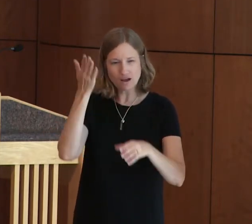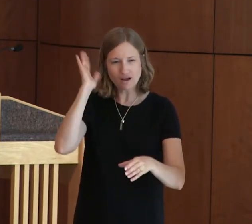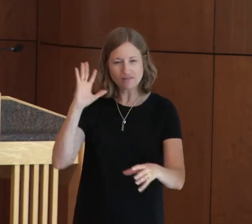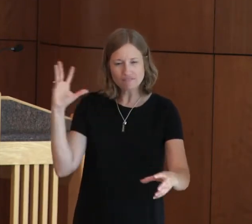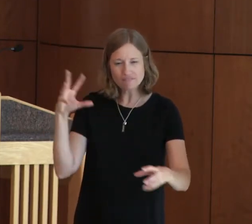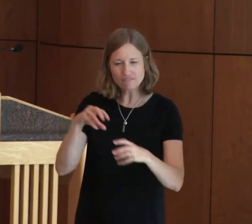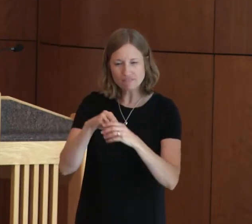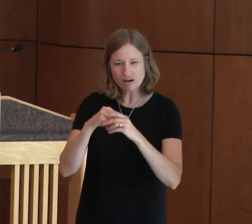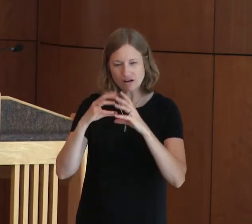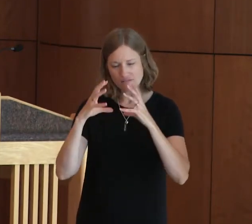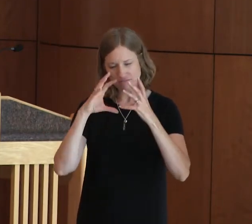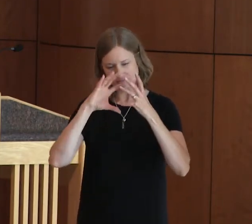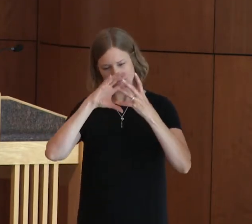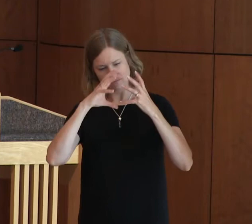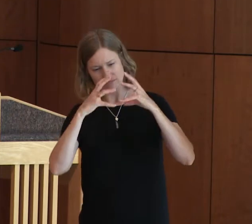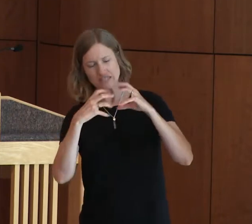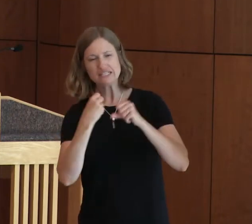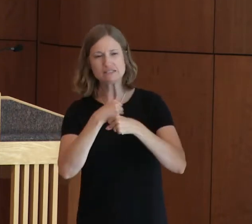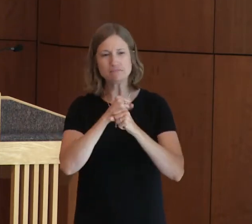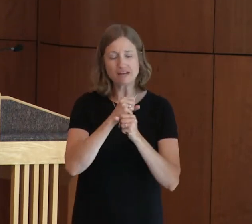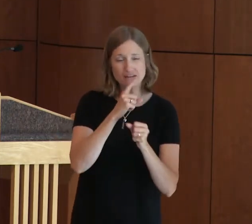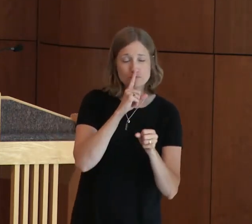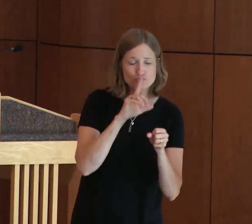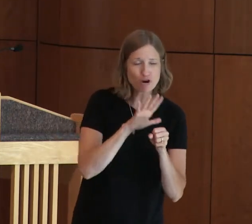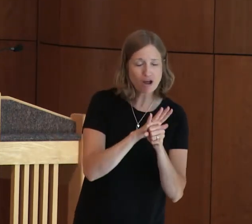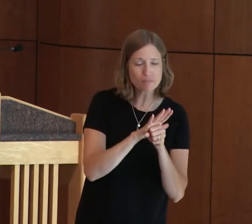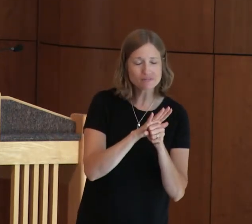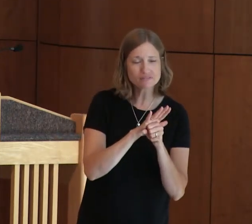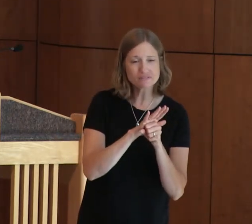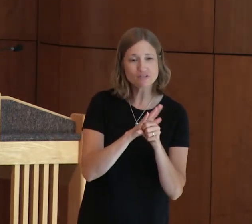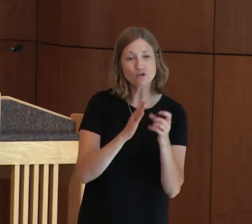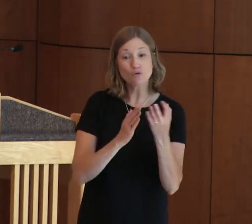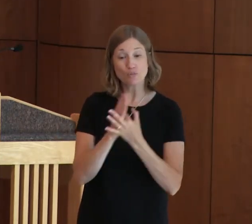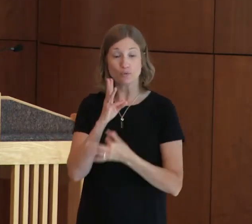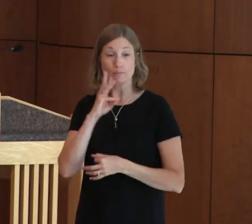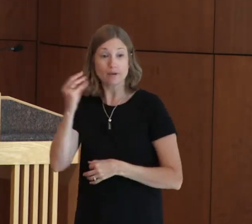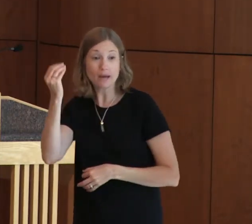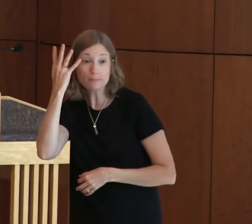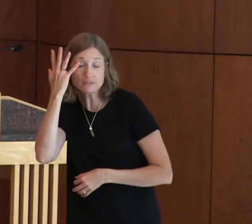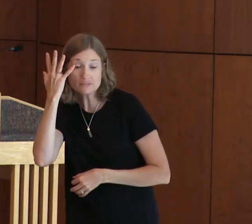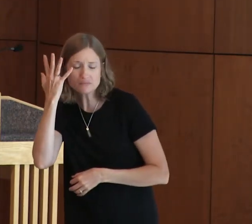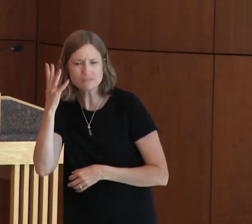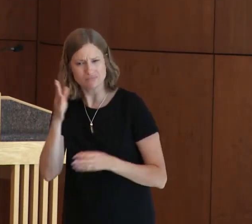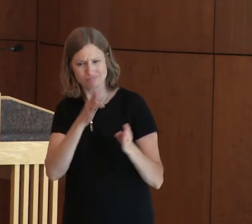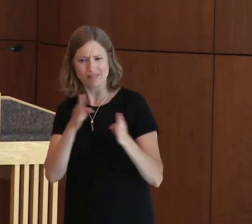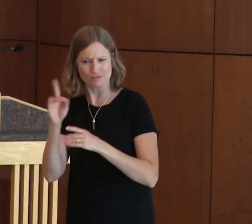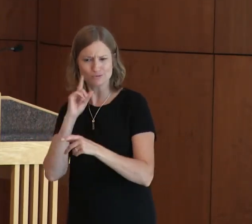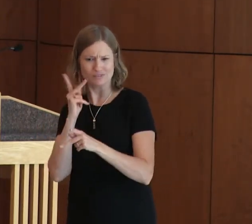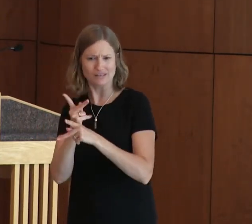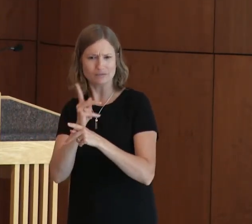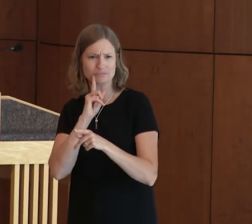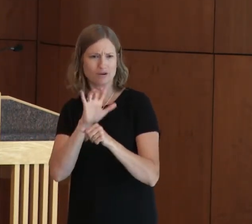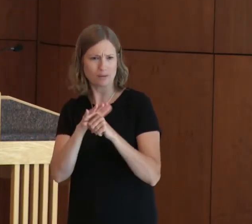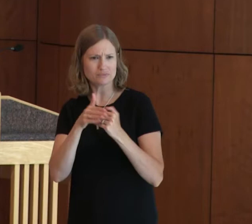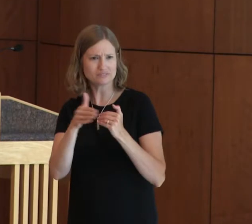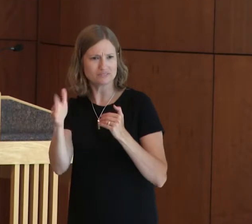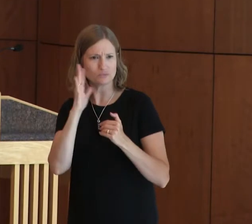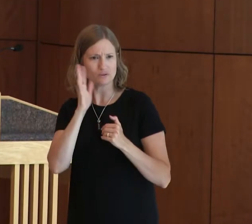made promises to us in our baptism and keeps those promises, that God has made promises to his people since the